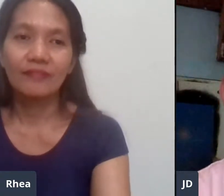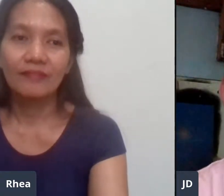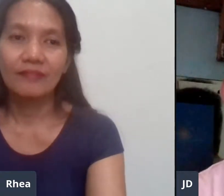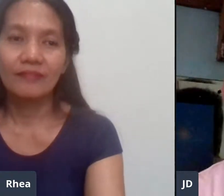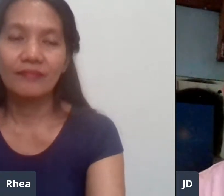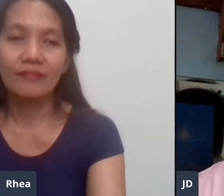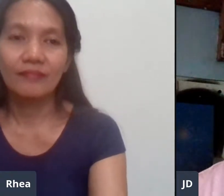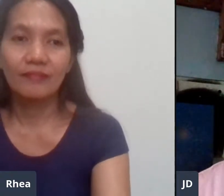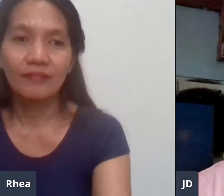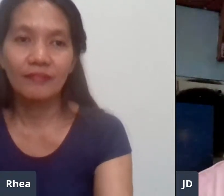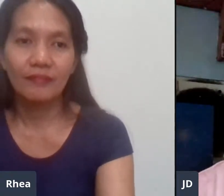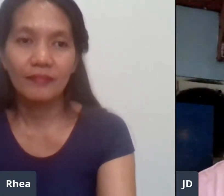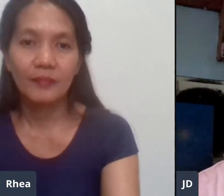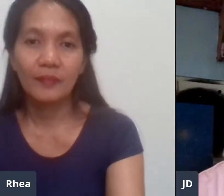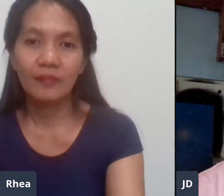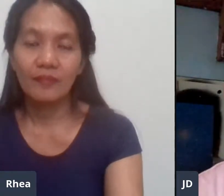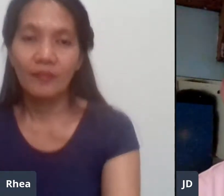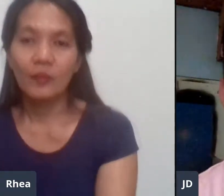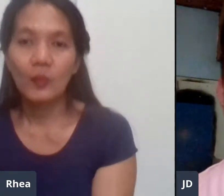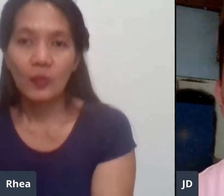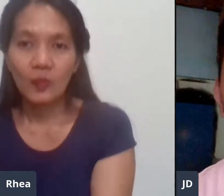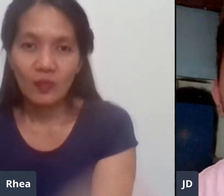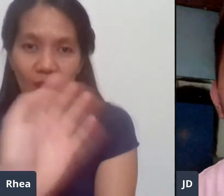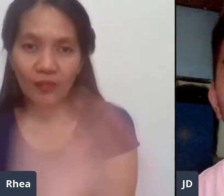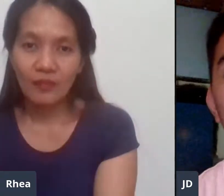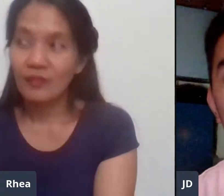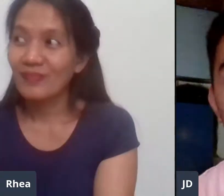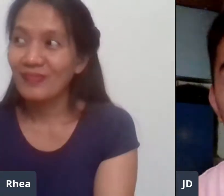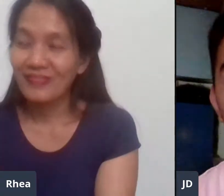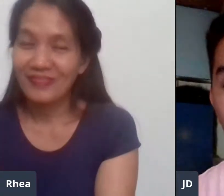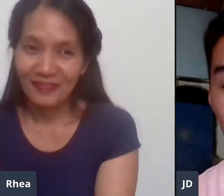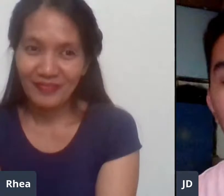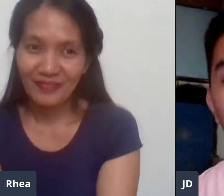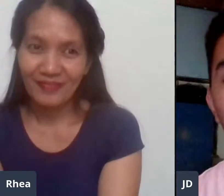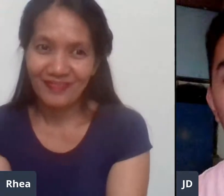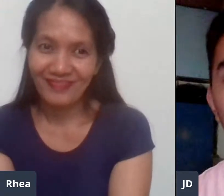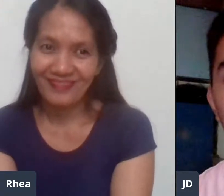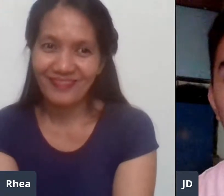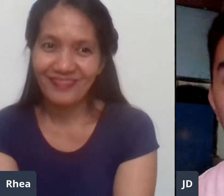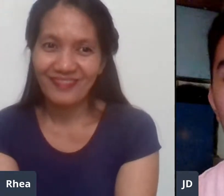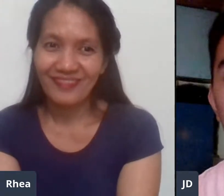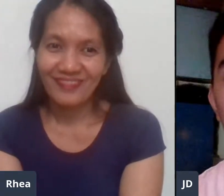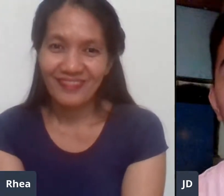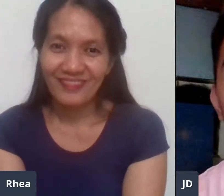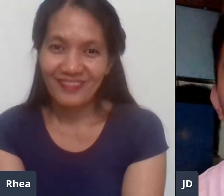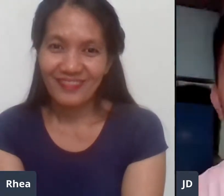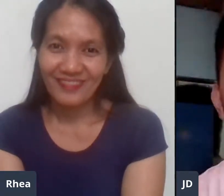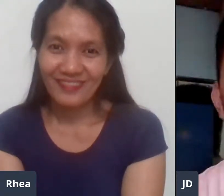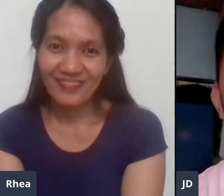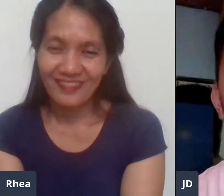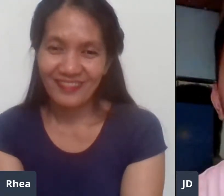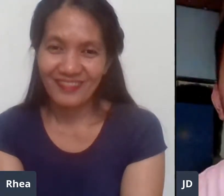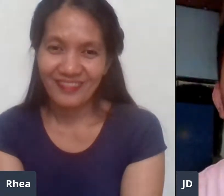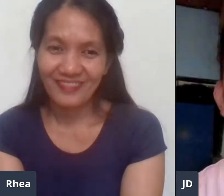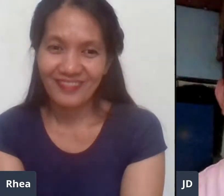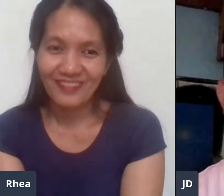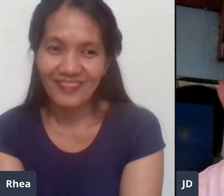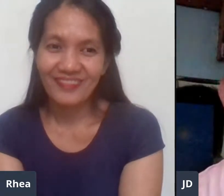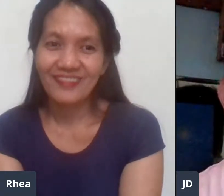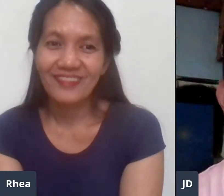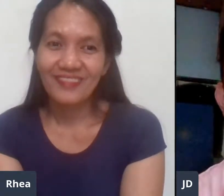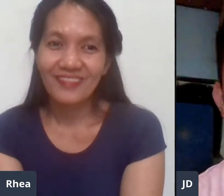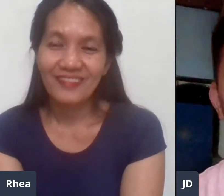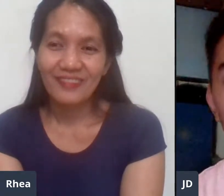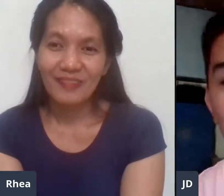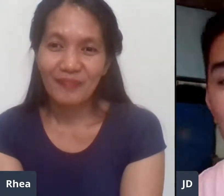to say hi to our friends from the Division of Mandaluyong, our dear principals, and our